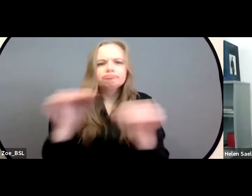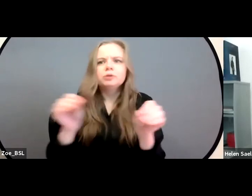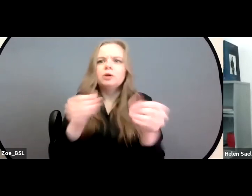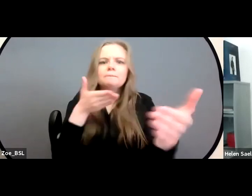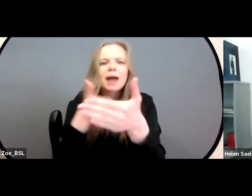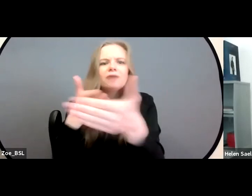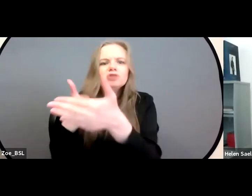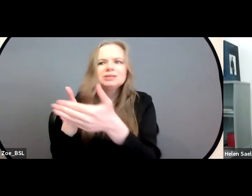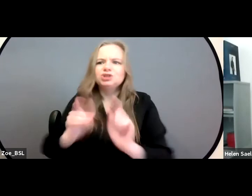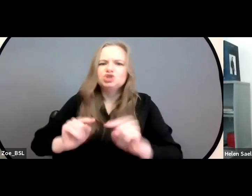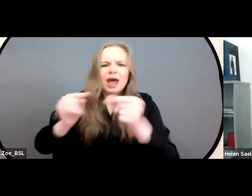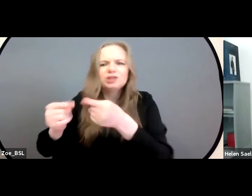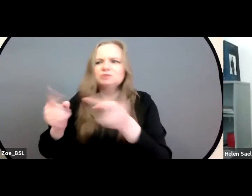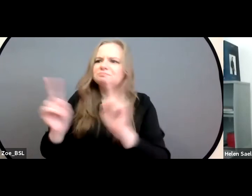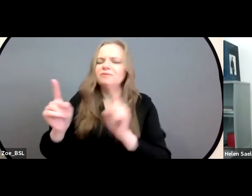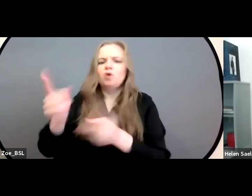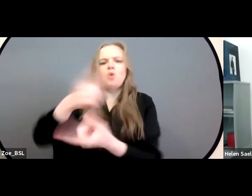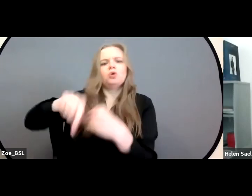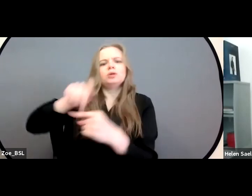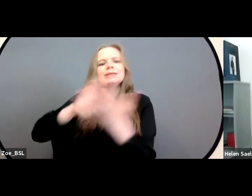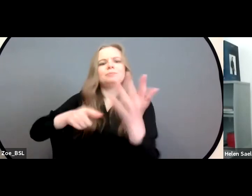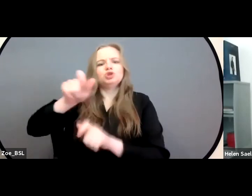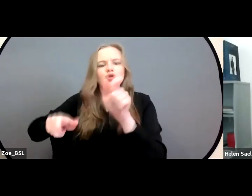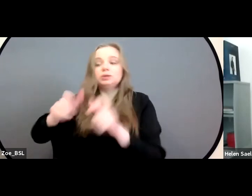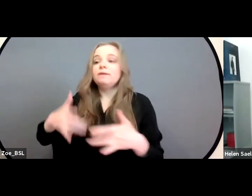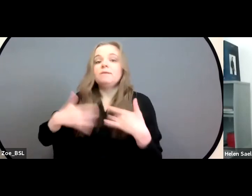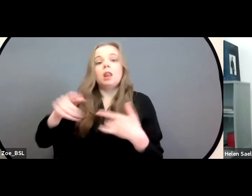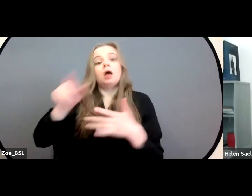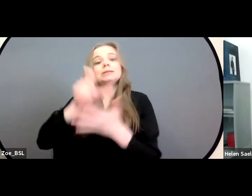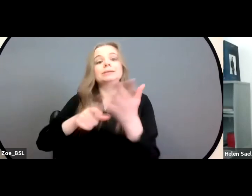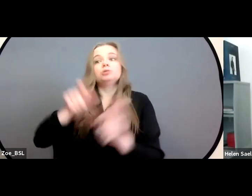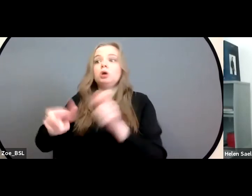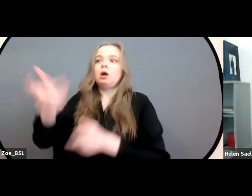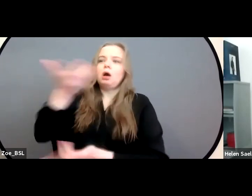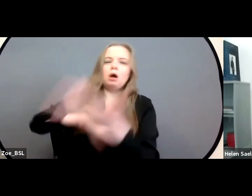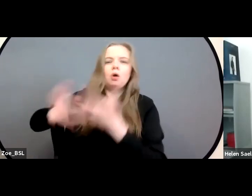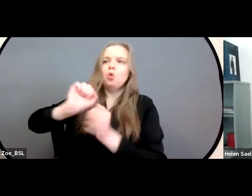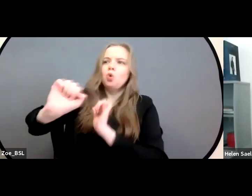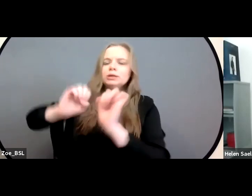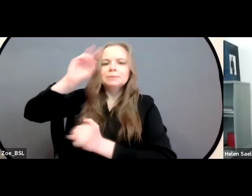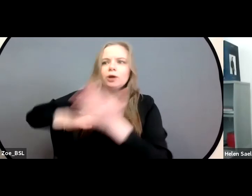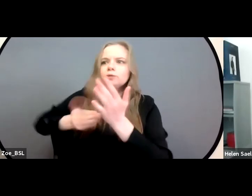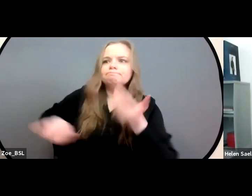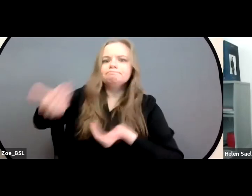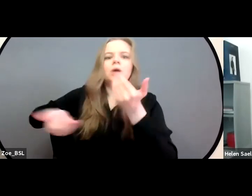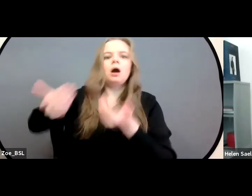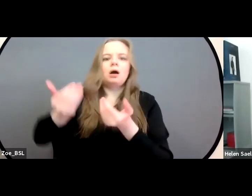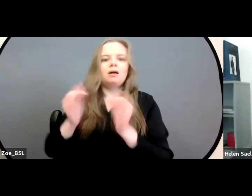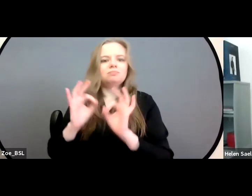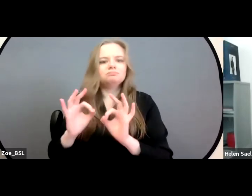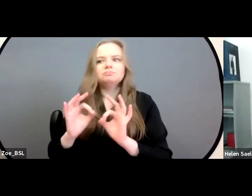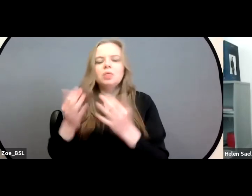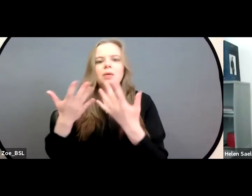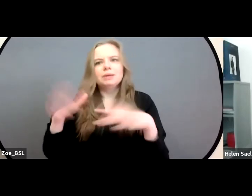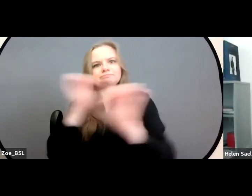words. And I think that they have brought those real issues to life brilliantly. And I'm